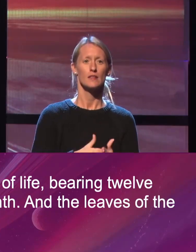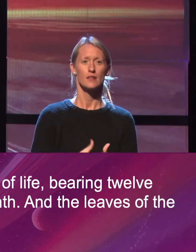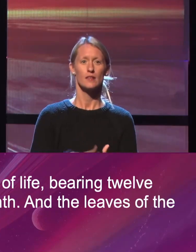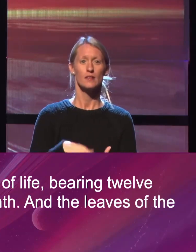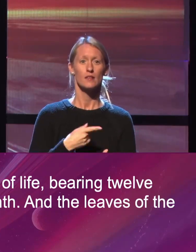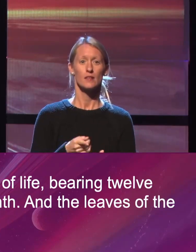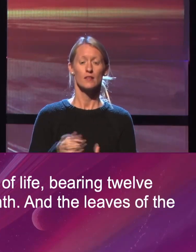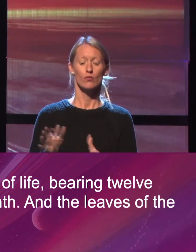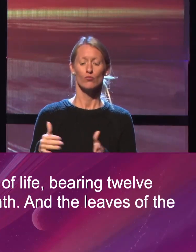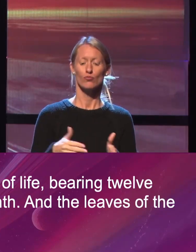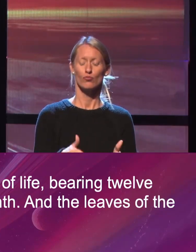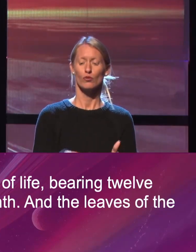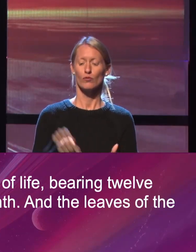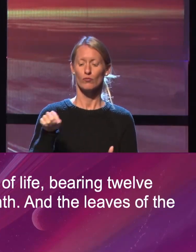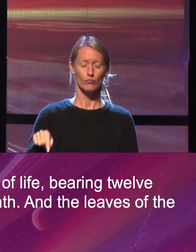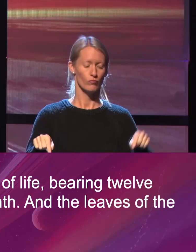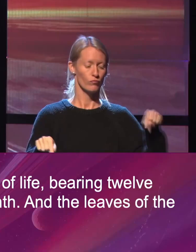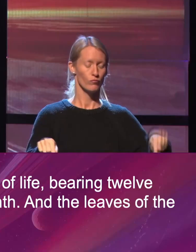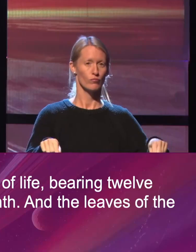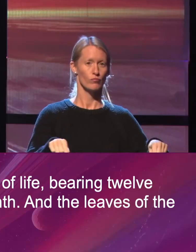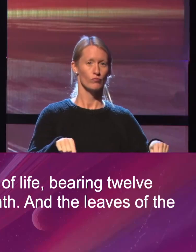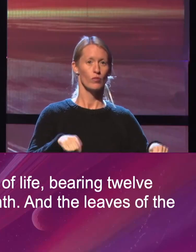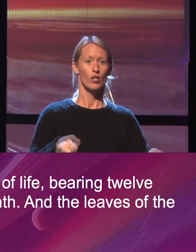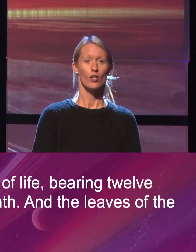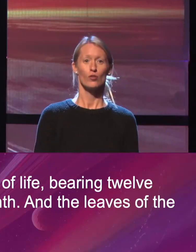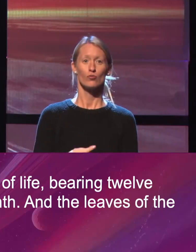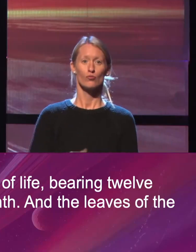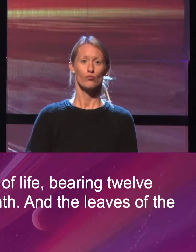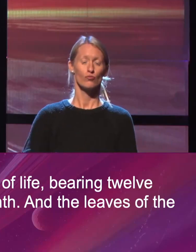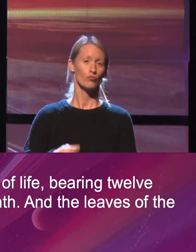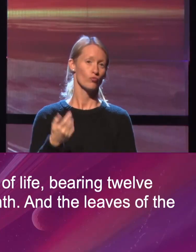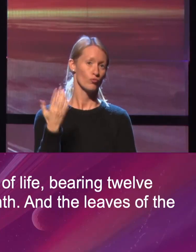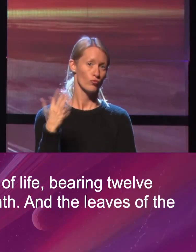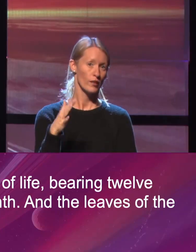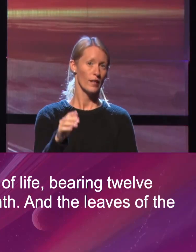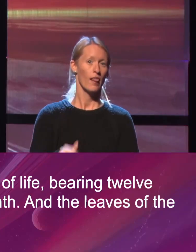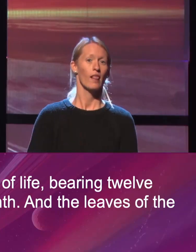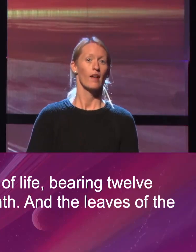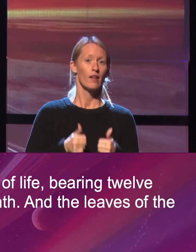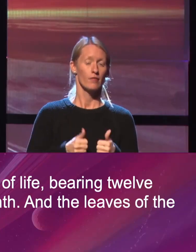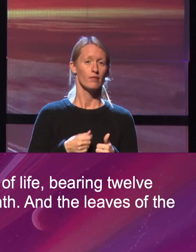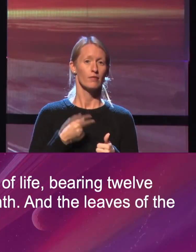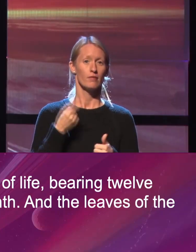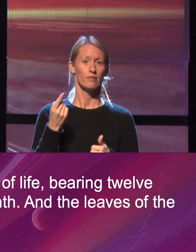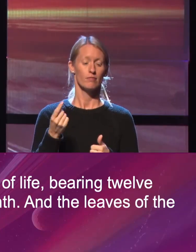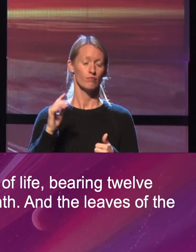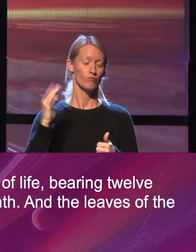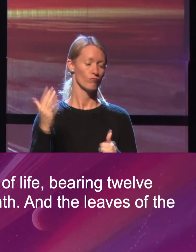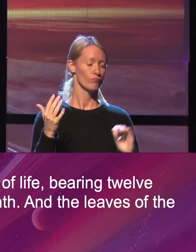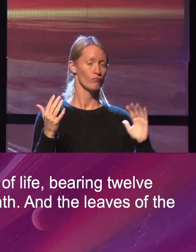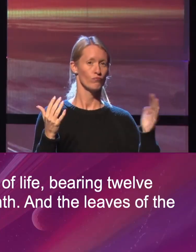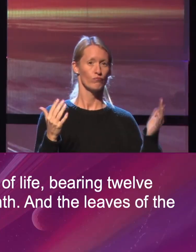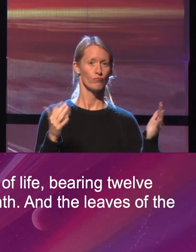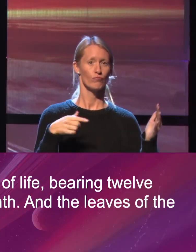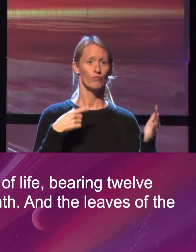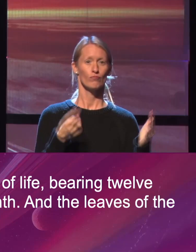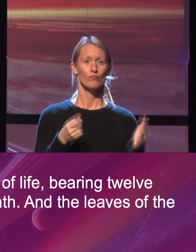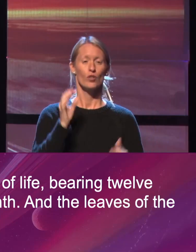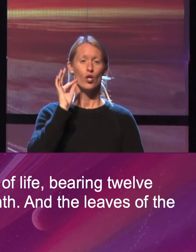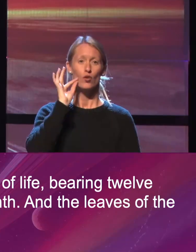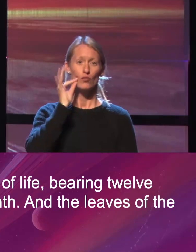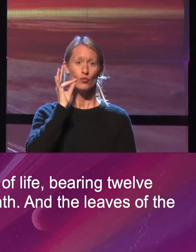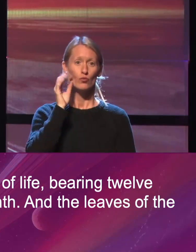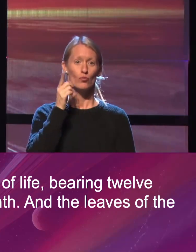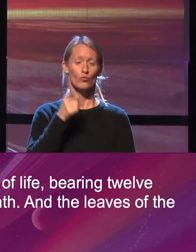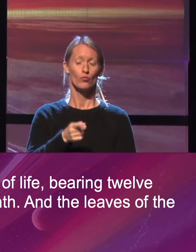stood the tree of life, bearing 12 crops of fruit, yielding its fruit every month. Now here's what it says. And the leaves of the